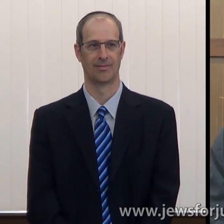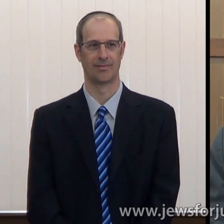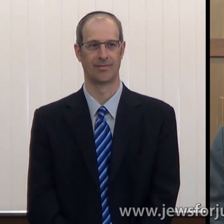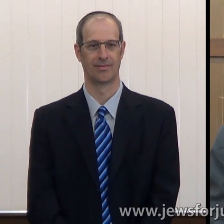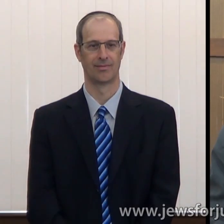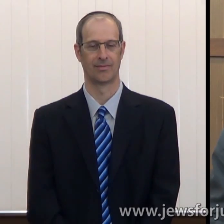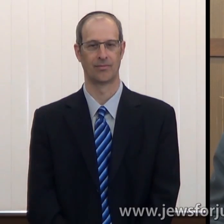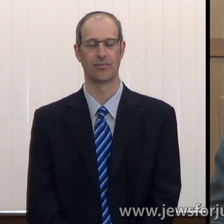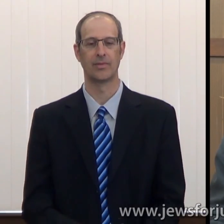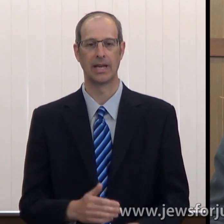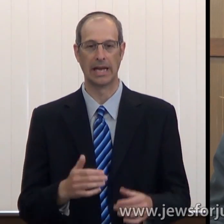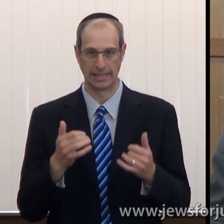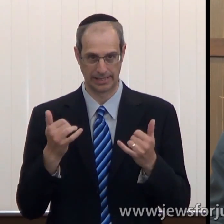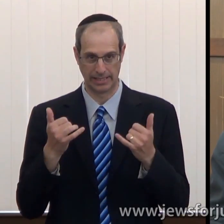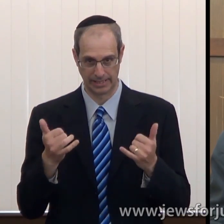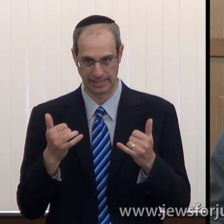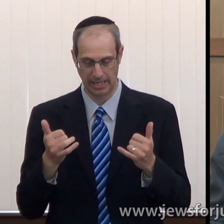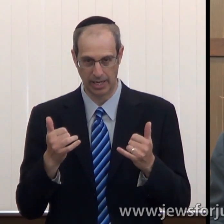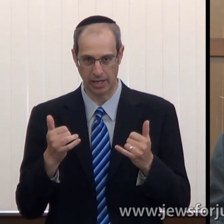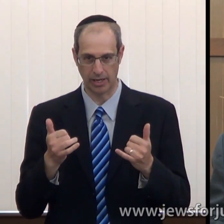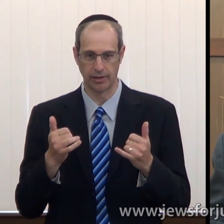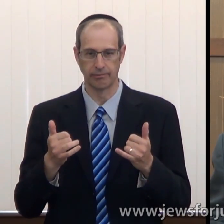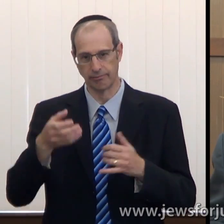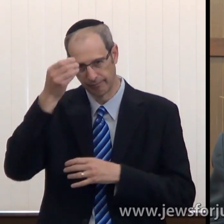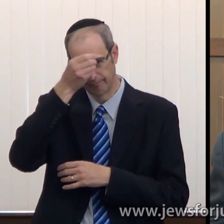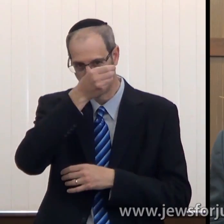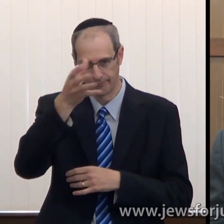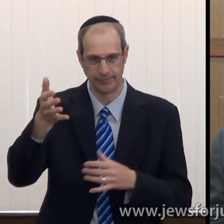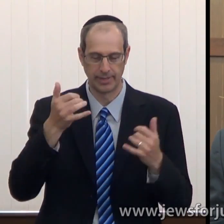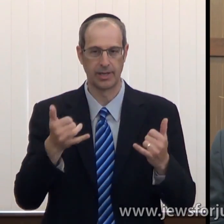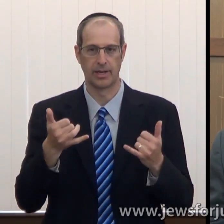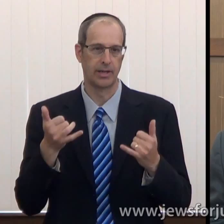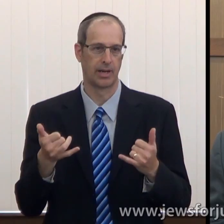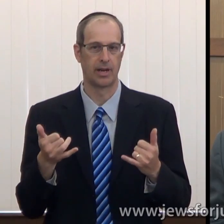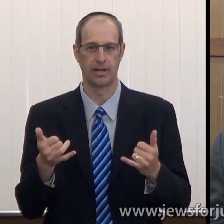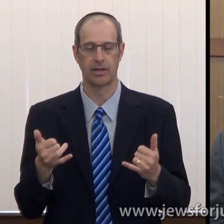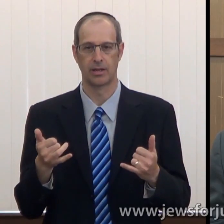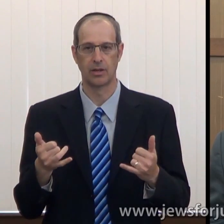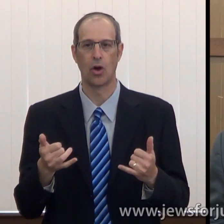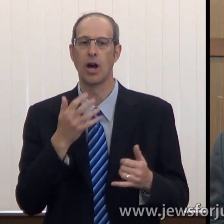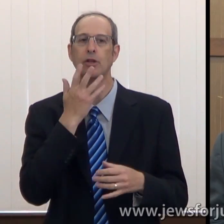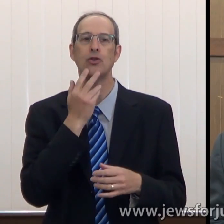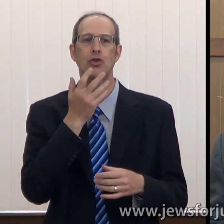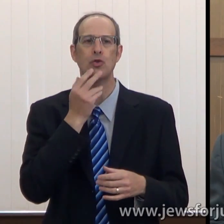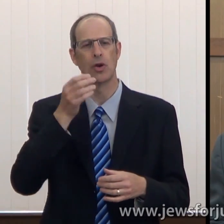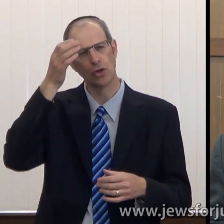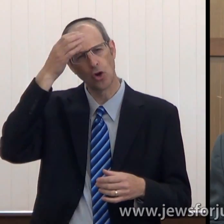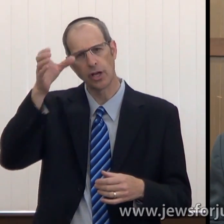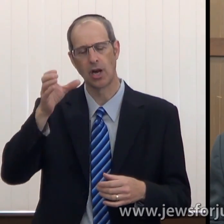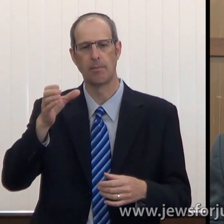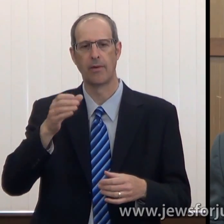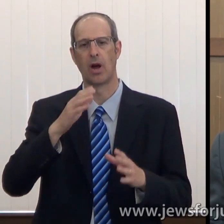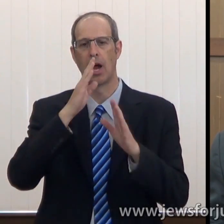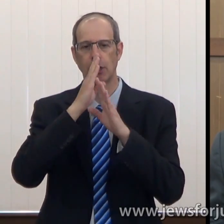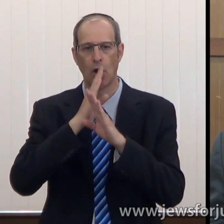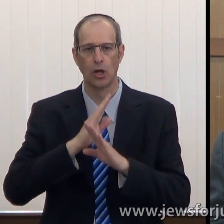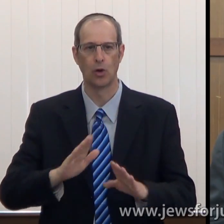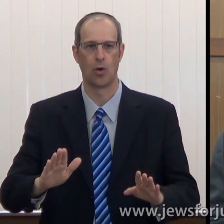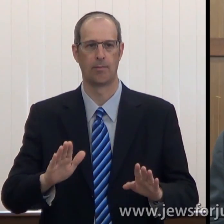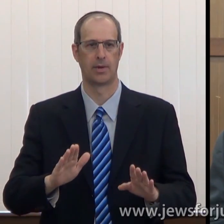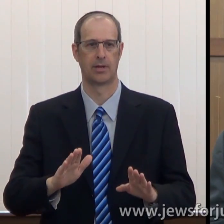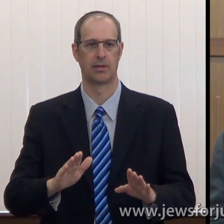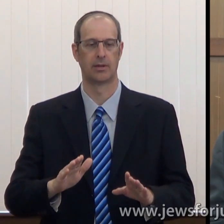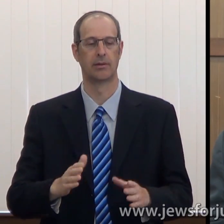Going to be speaking today about the Jewish concept called Shalom.